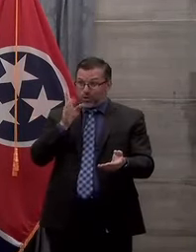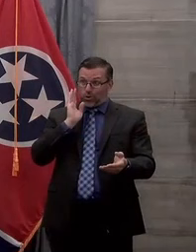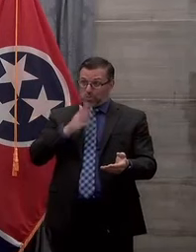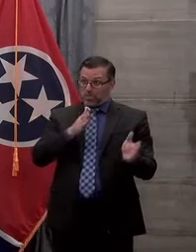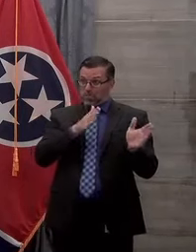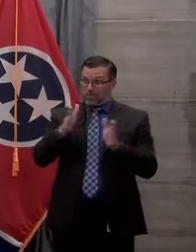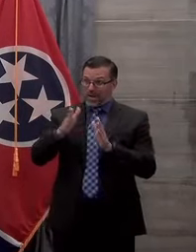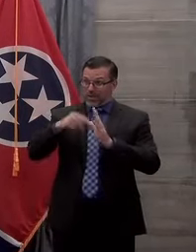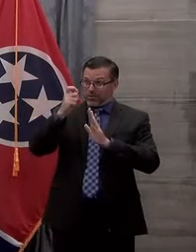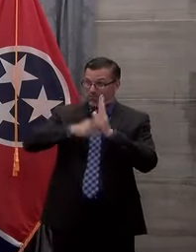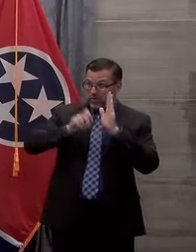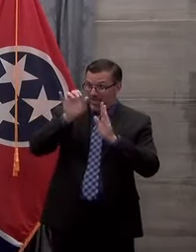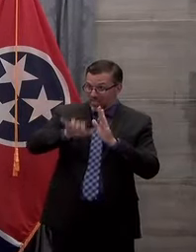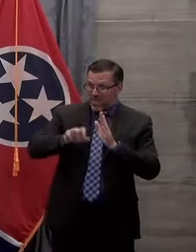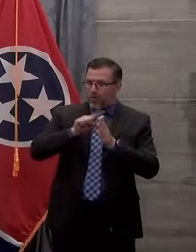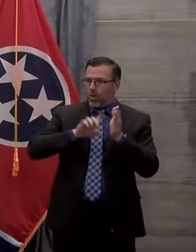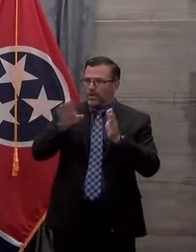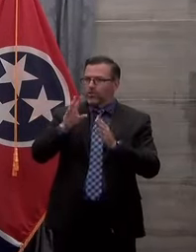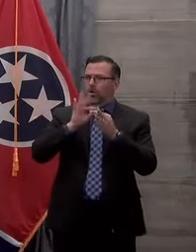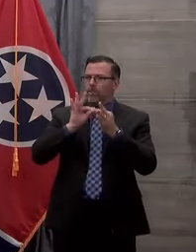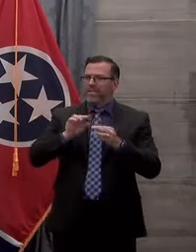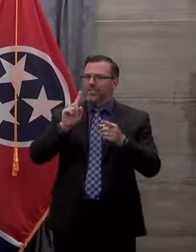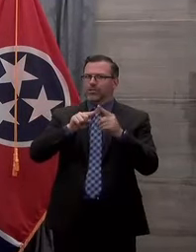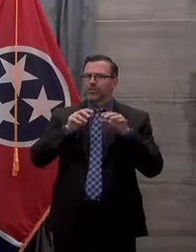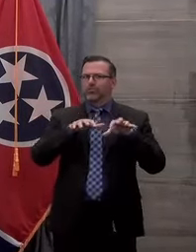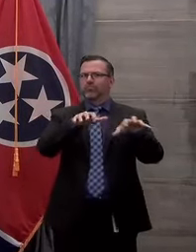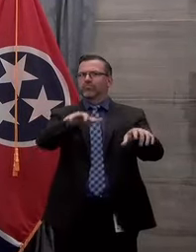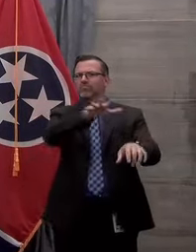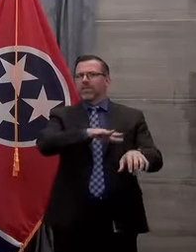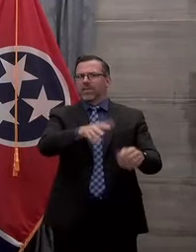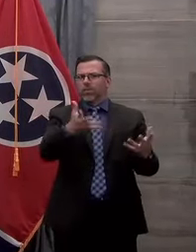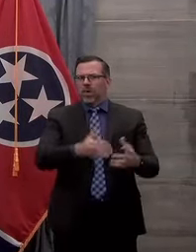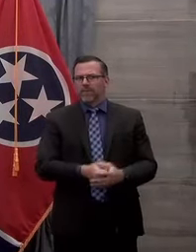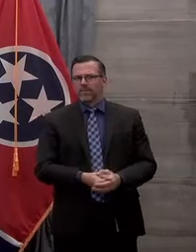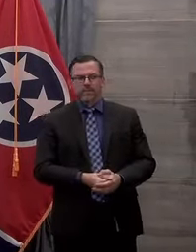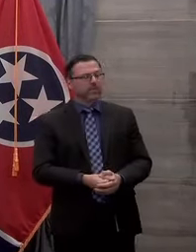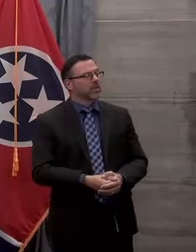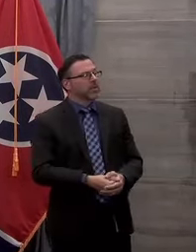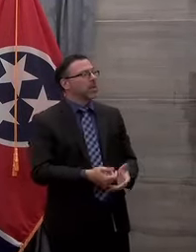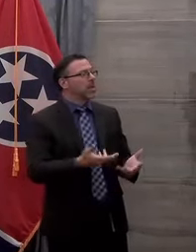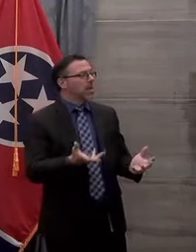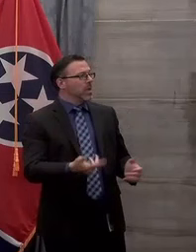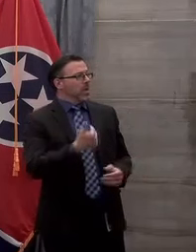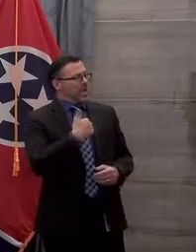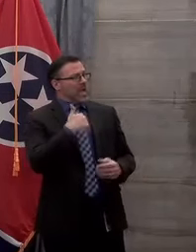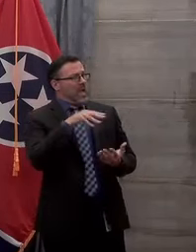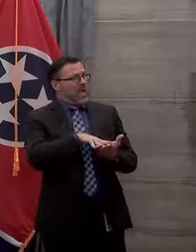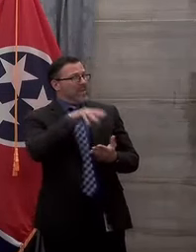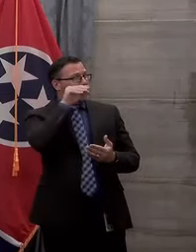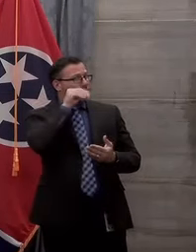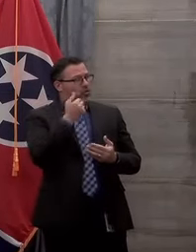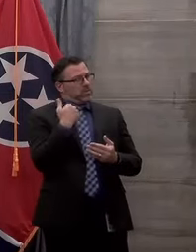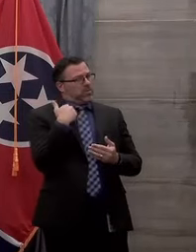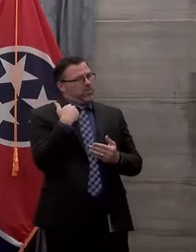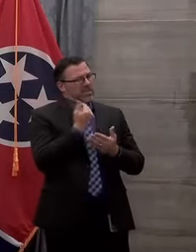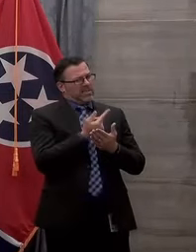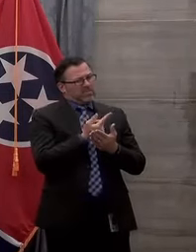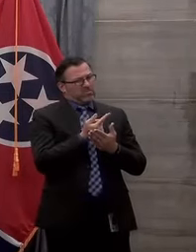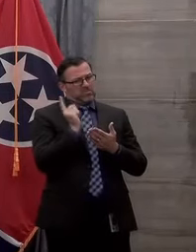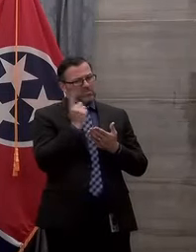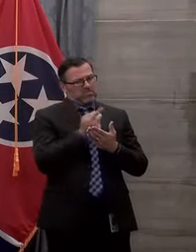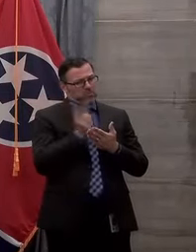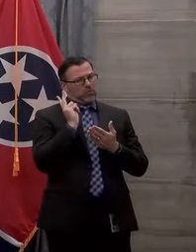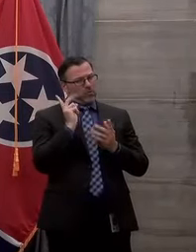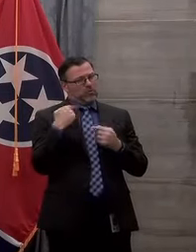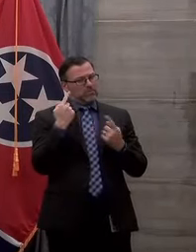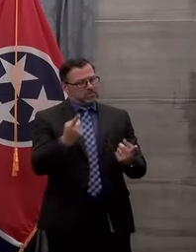those folks out here? You know what I'd say, Chris, is I've learned over the last few weeks that my views